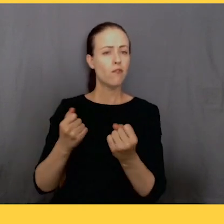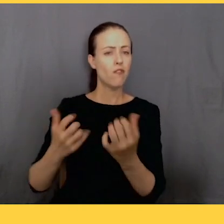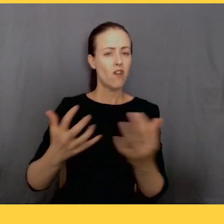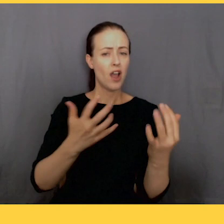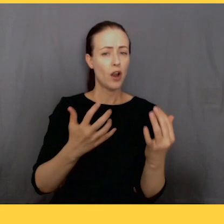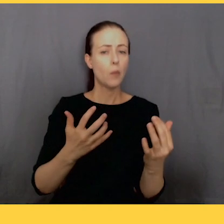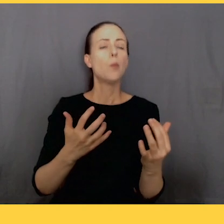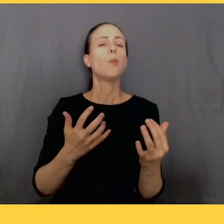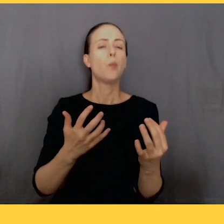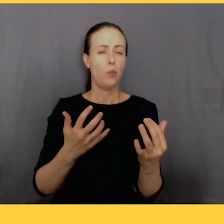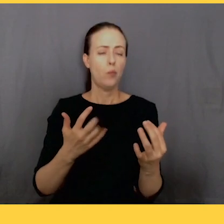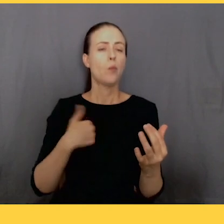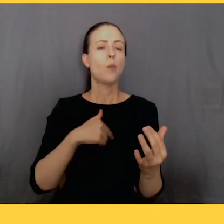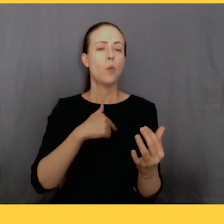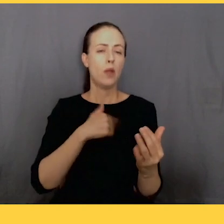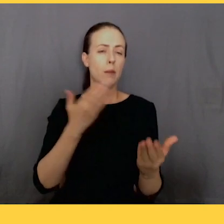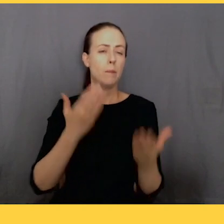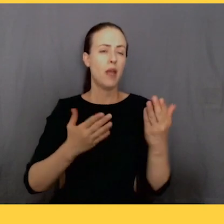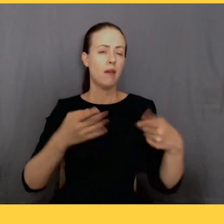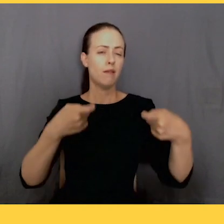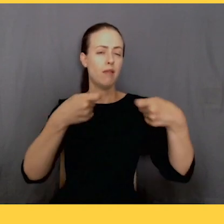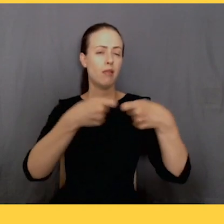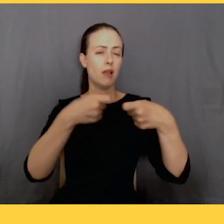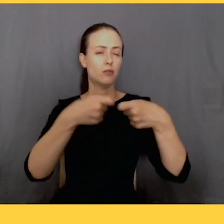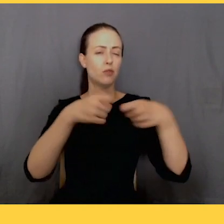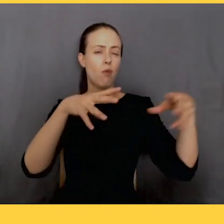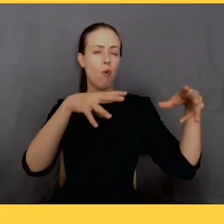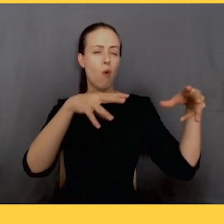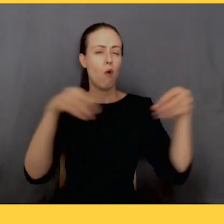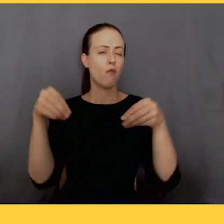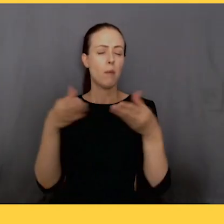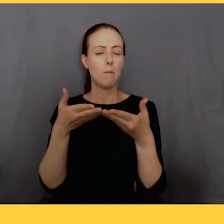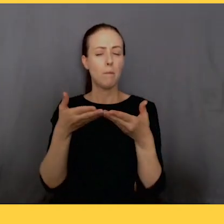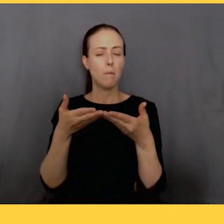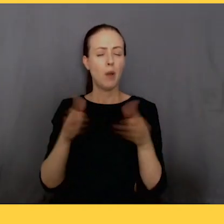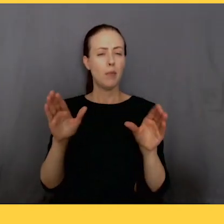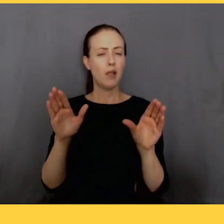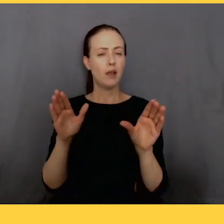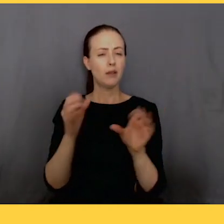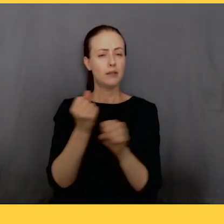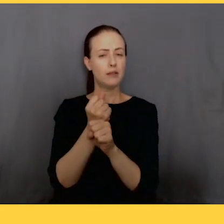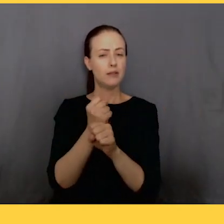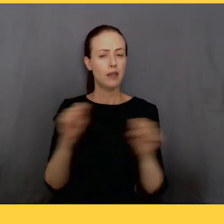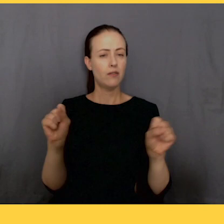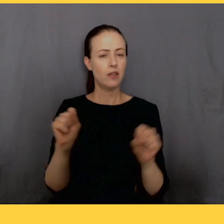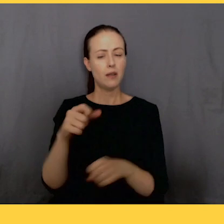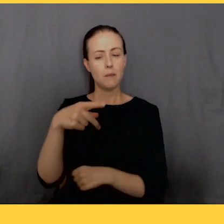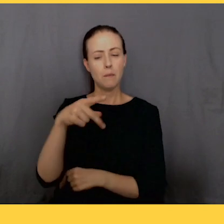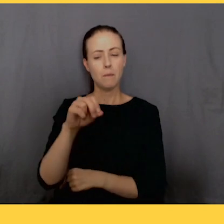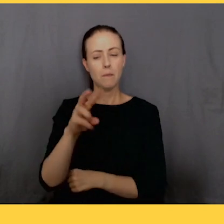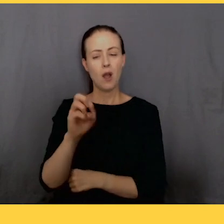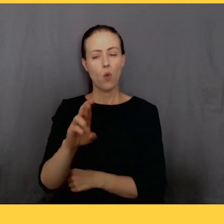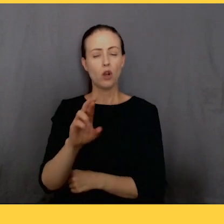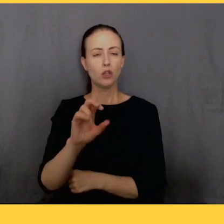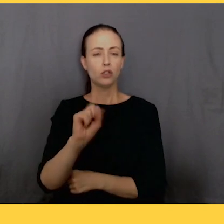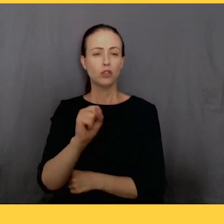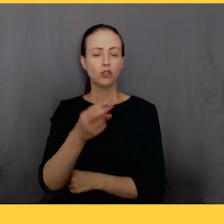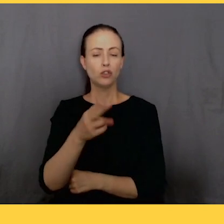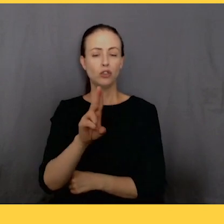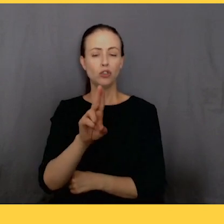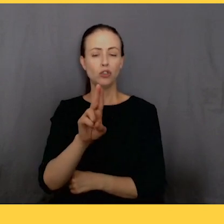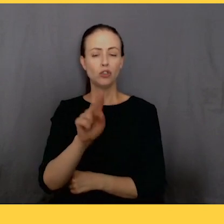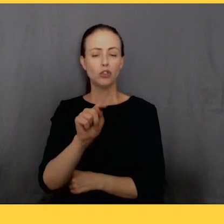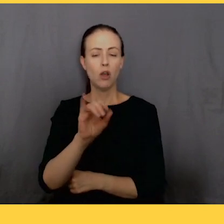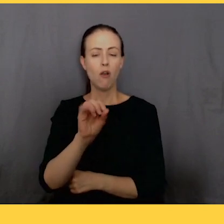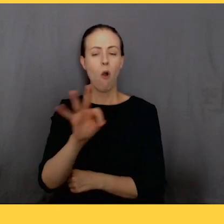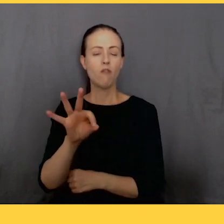to your neighborhood to prevent our electric system from becoming the source of an ignition. We recognize and appreciate the impact